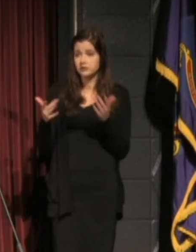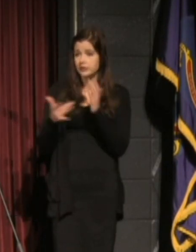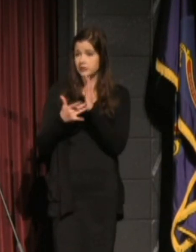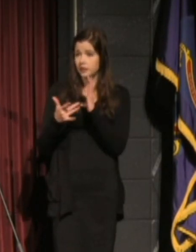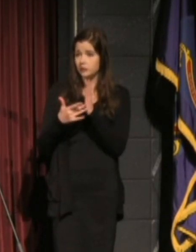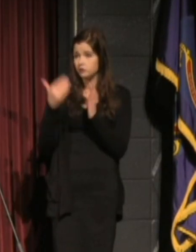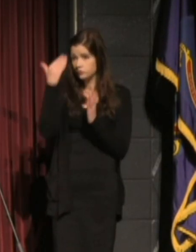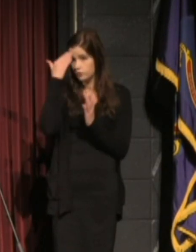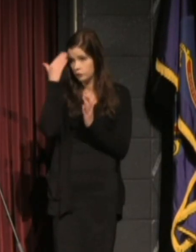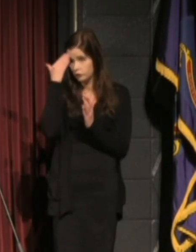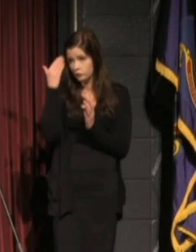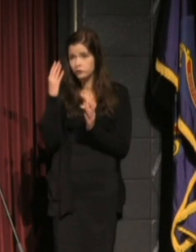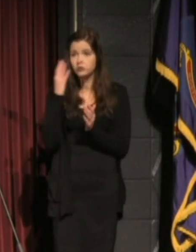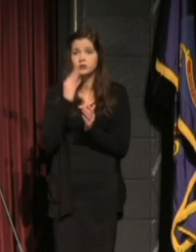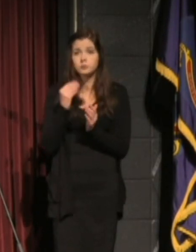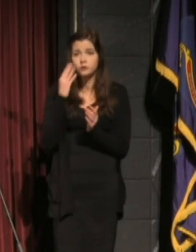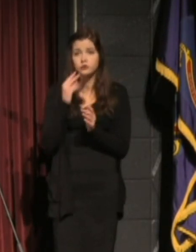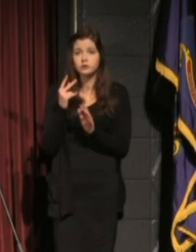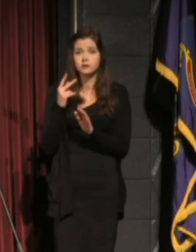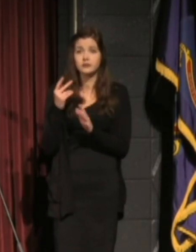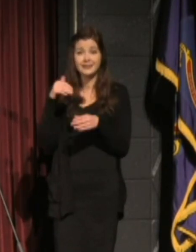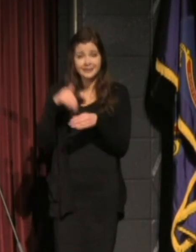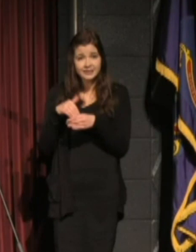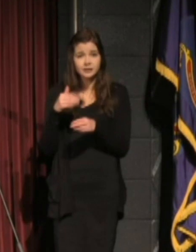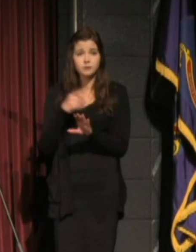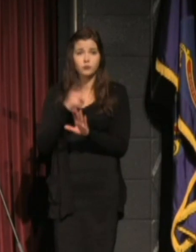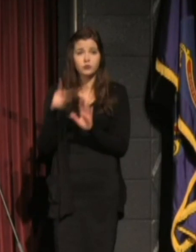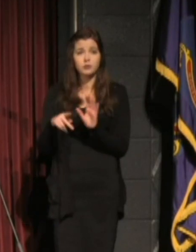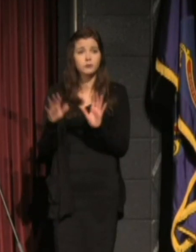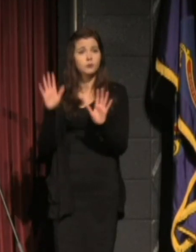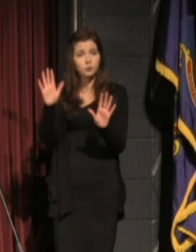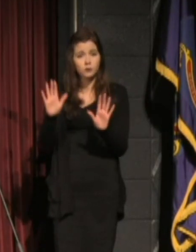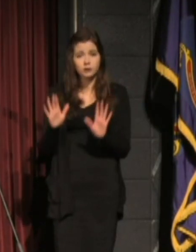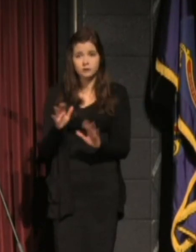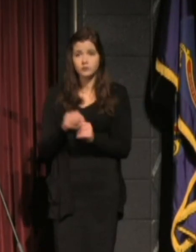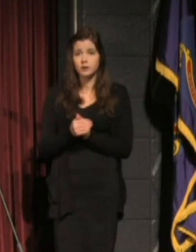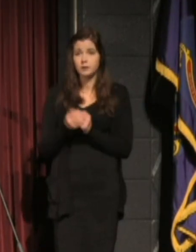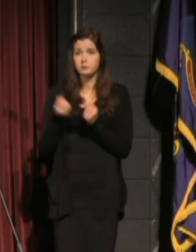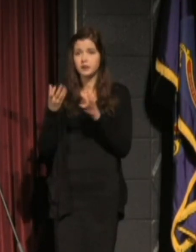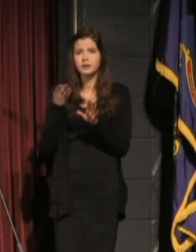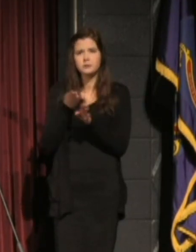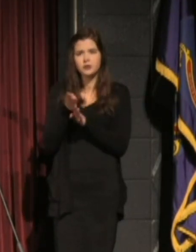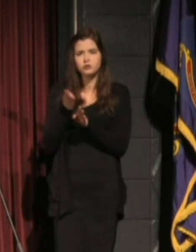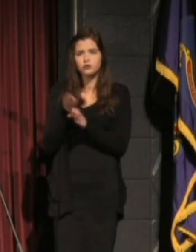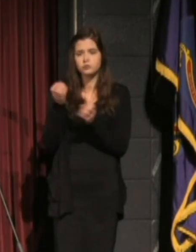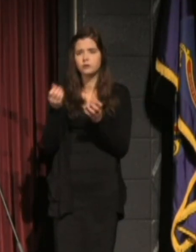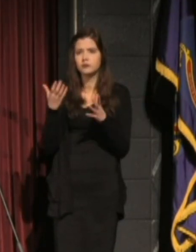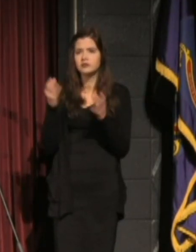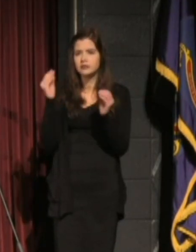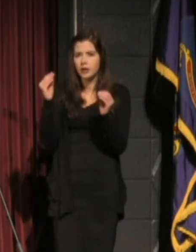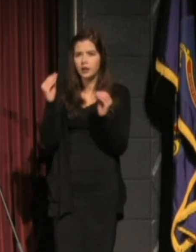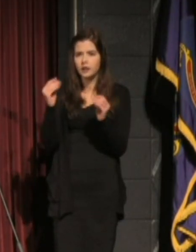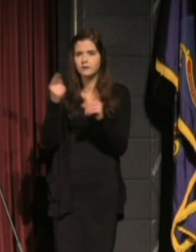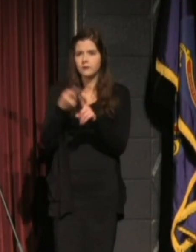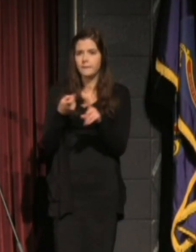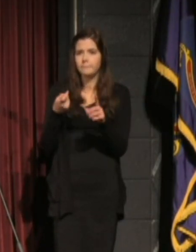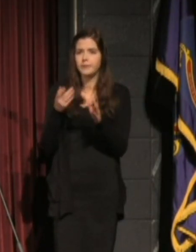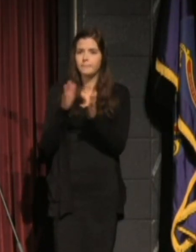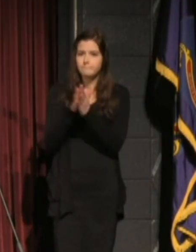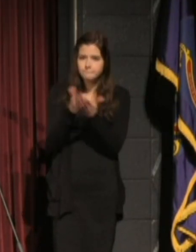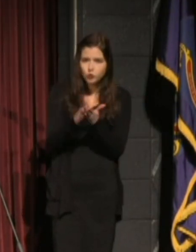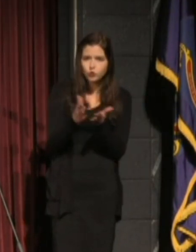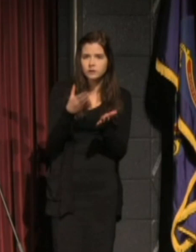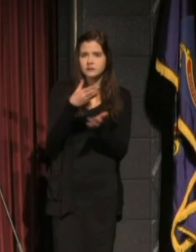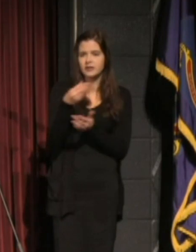and experience in the program are tremendous. A lot of majors are mostly taught from a textbook along with labs and